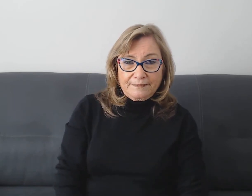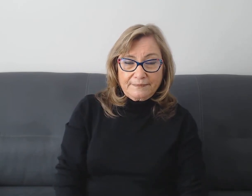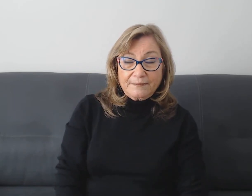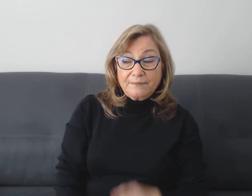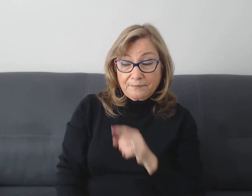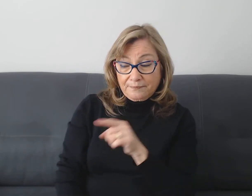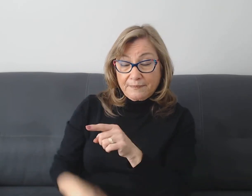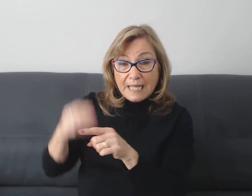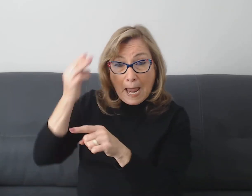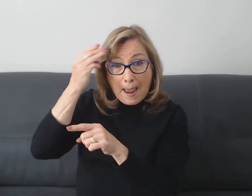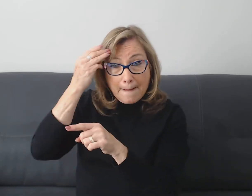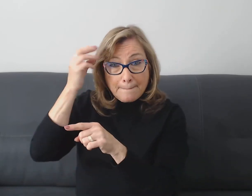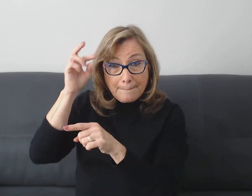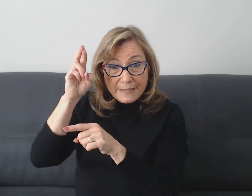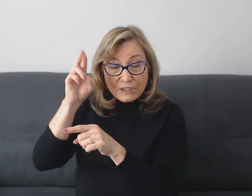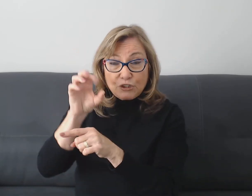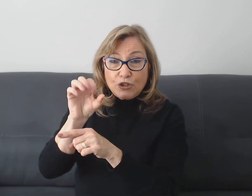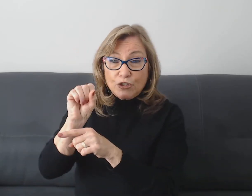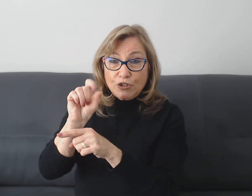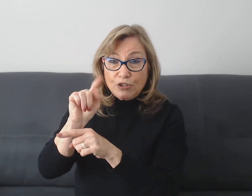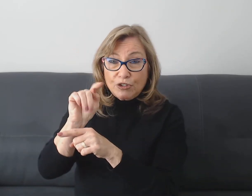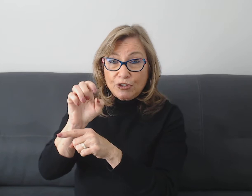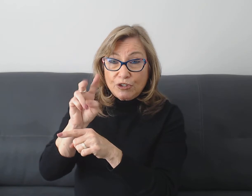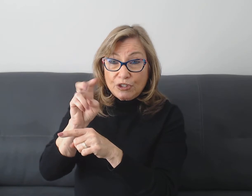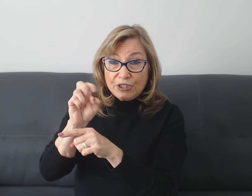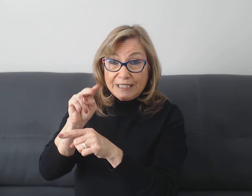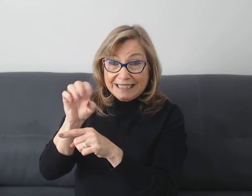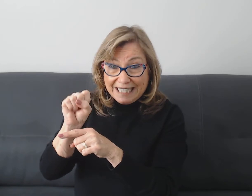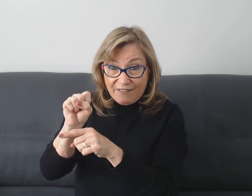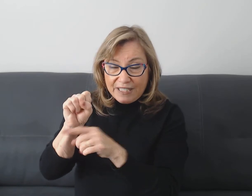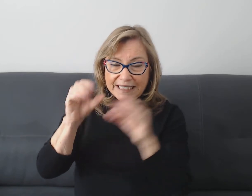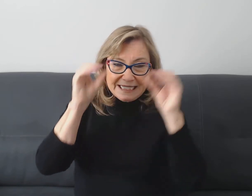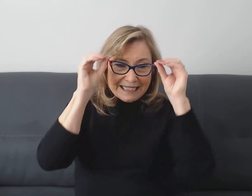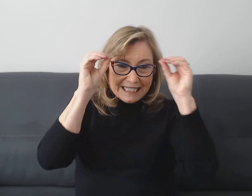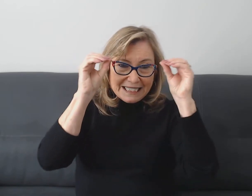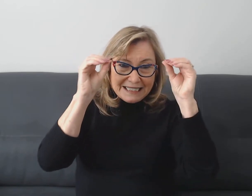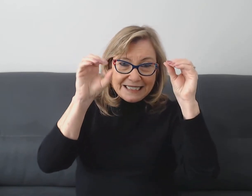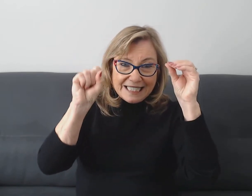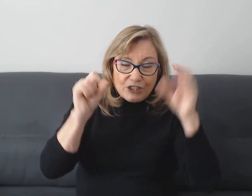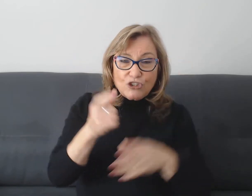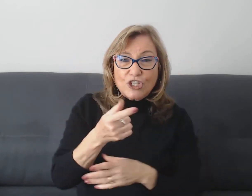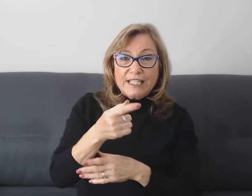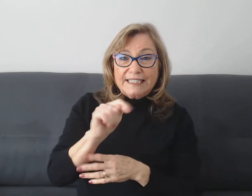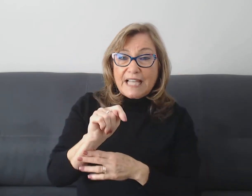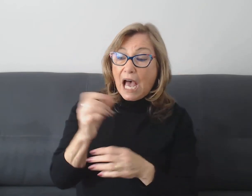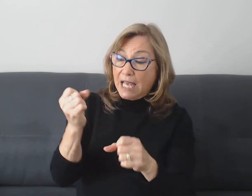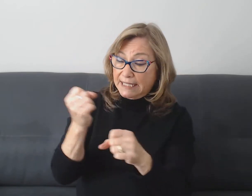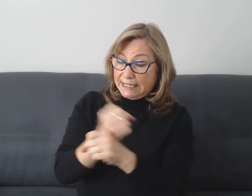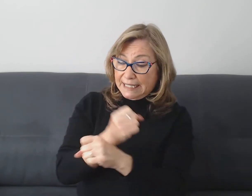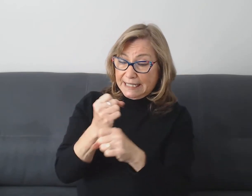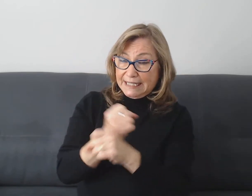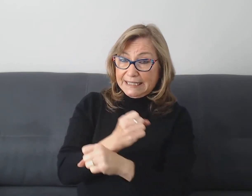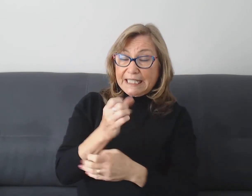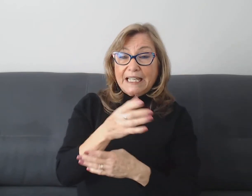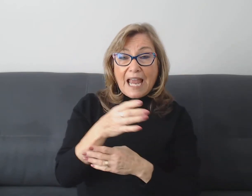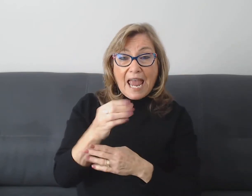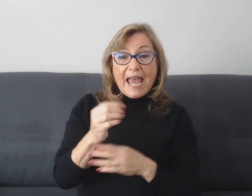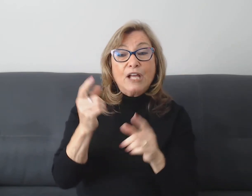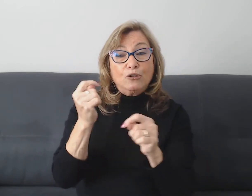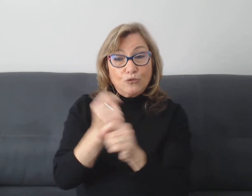Mr. Stevens teaches the statistics and trigonometry classes.